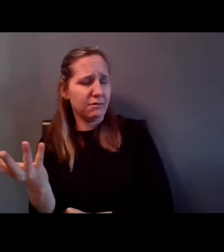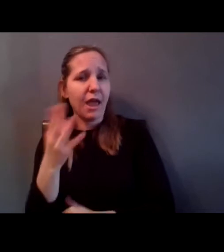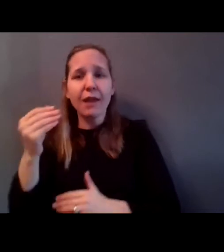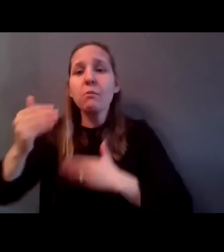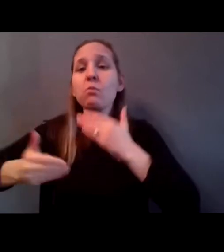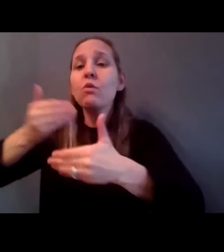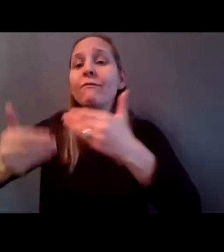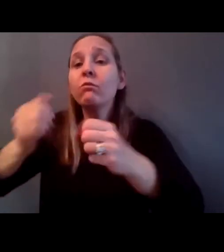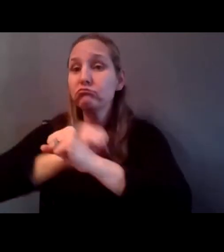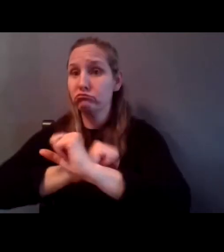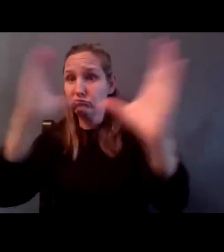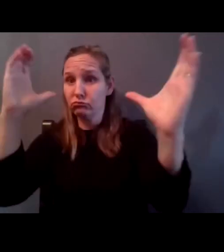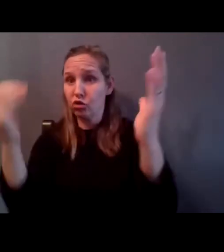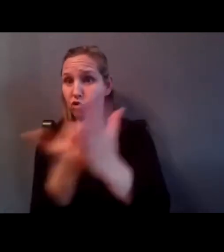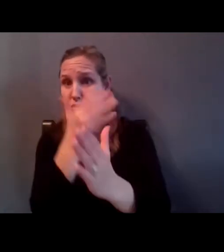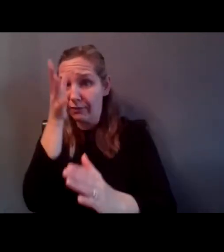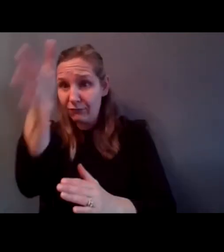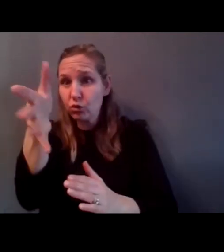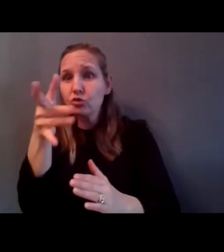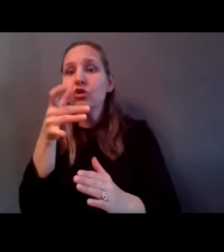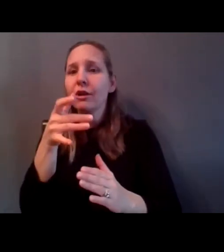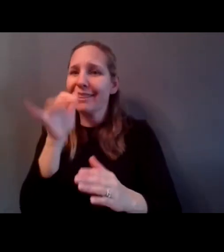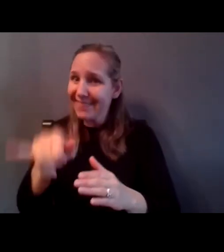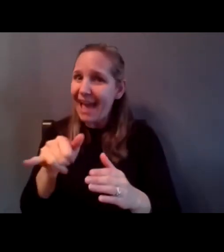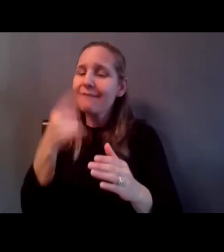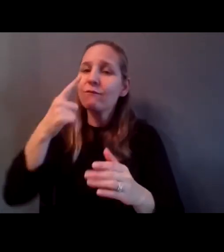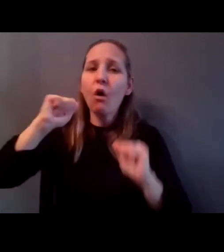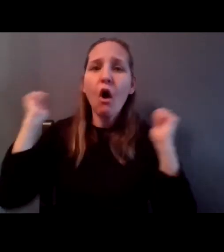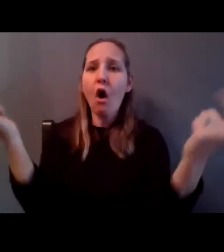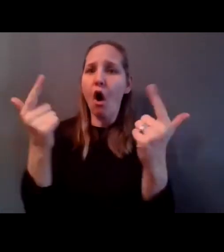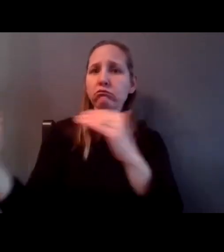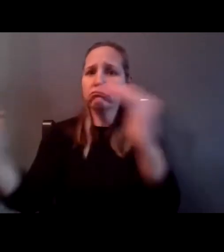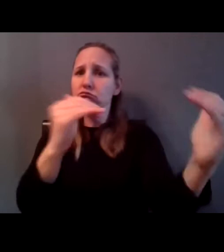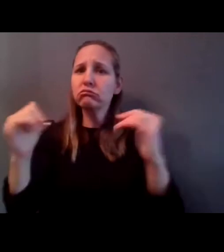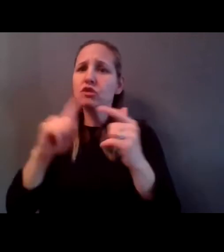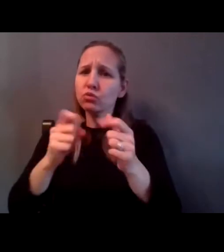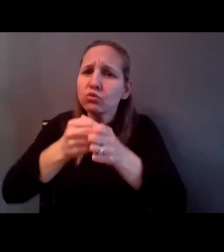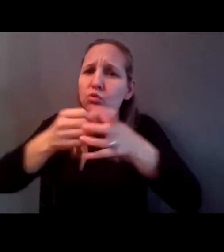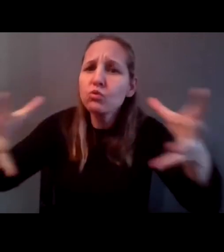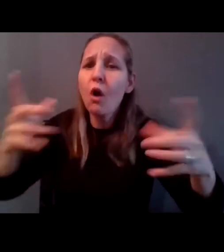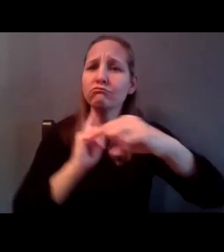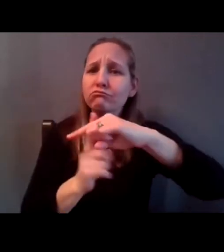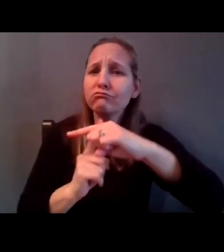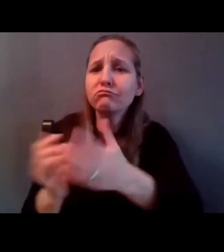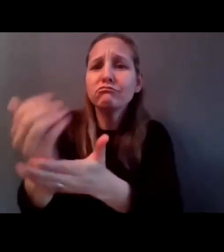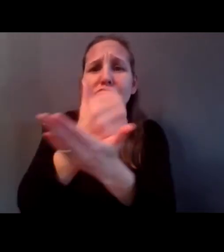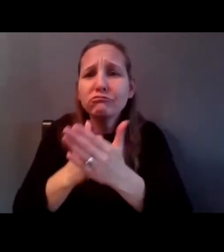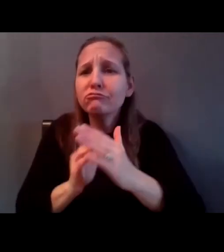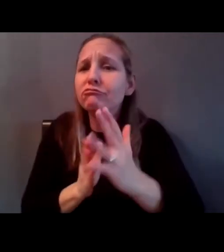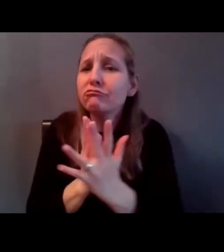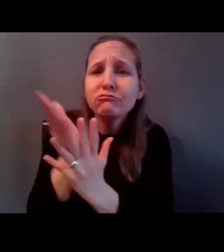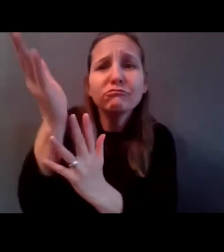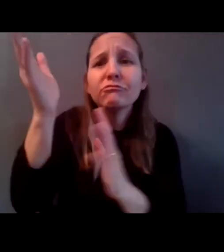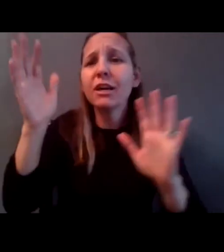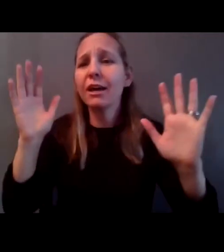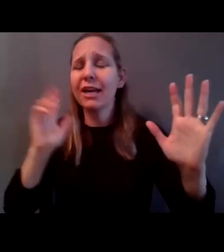future, a prosperous future for all, it's important that we recognize also